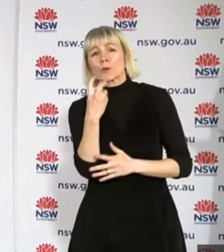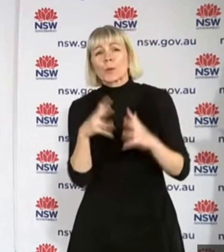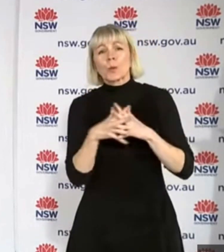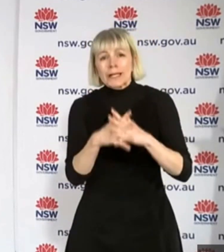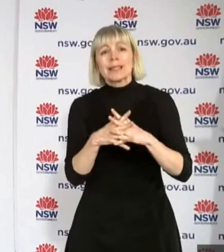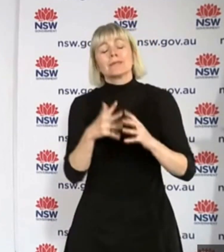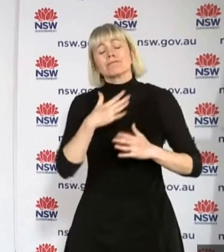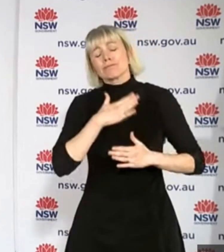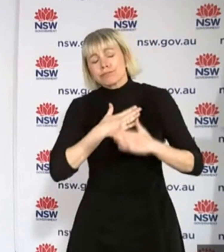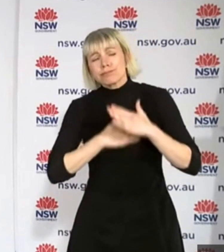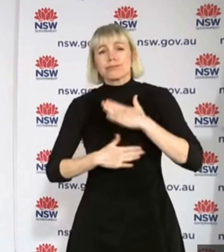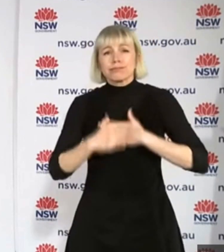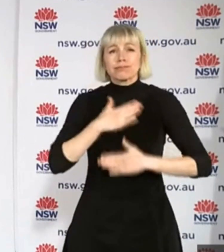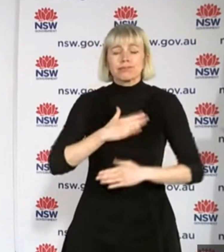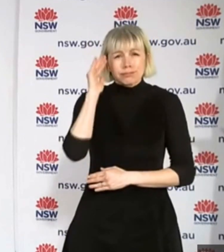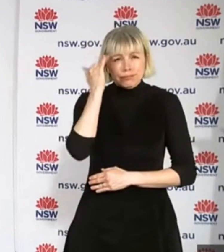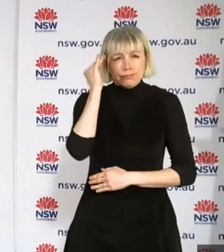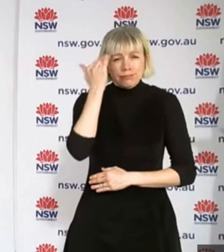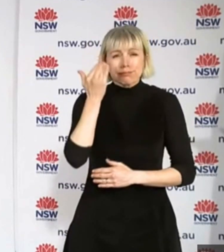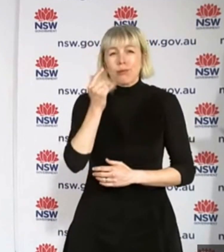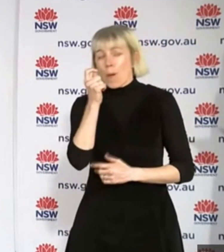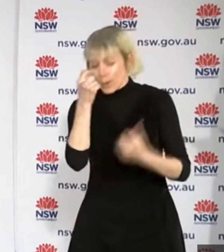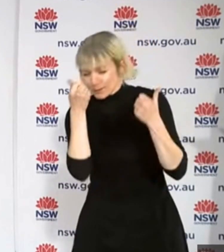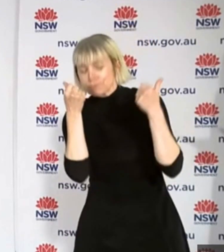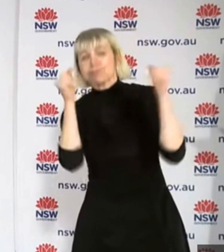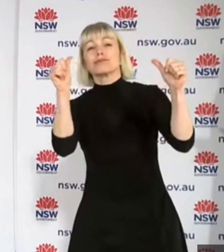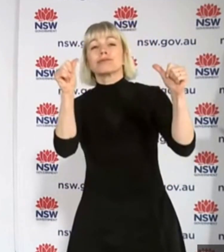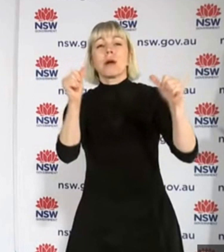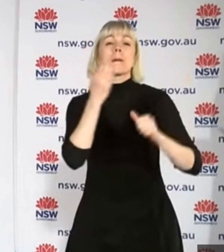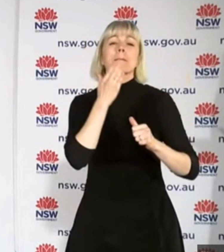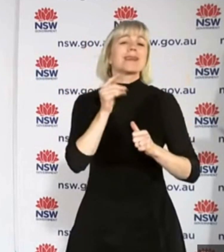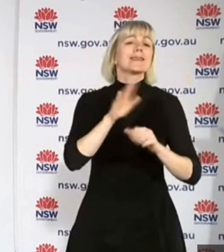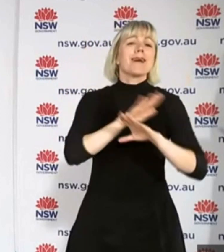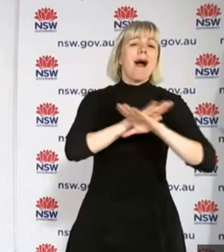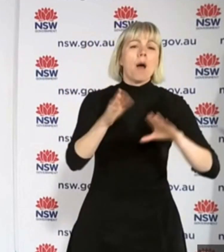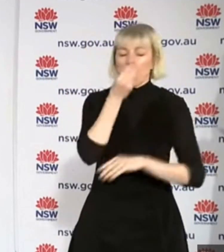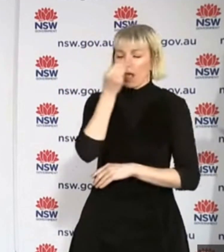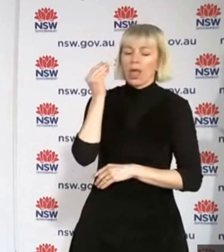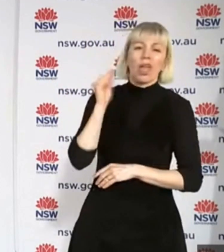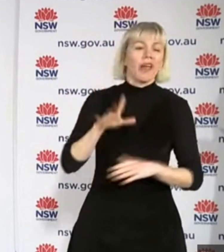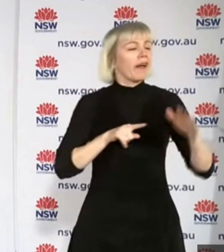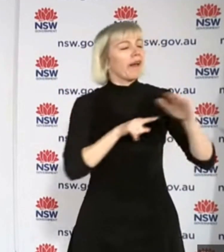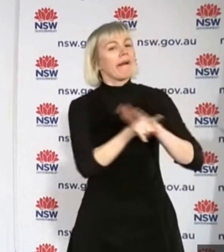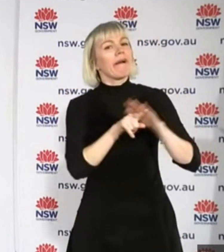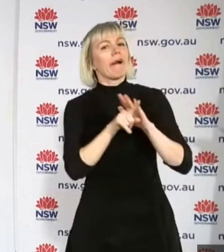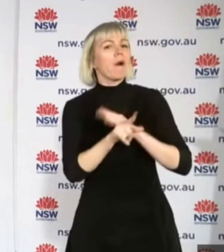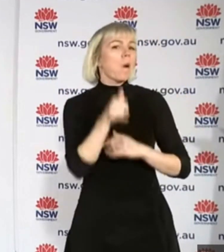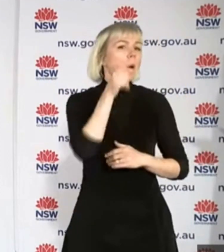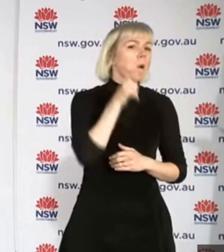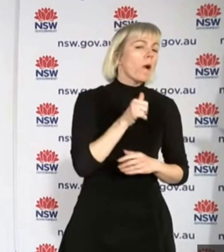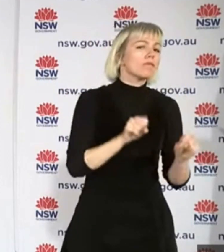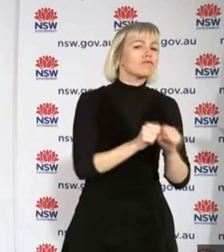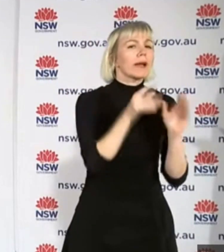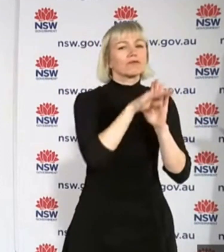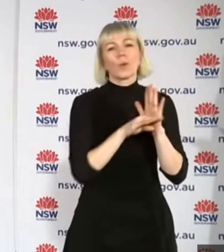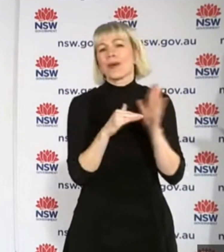We're nearly there. And let's not give up at the last minute. I know how hard it's been because we've all experienced what we've missed out on.